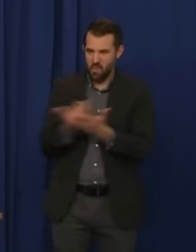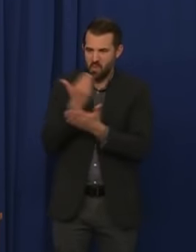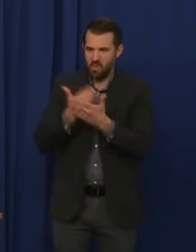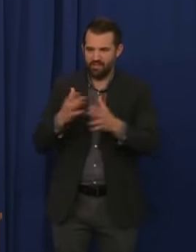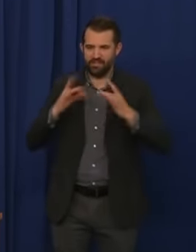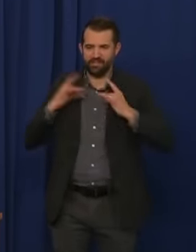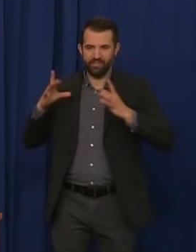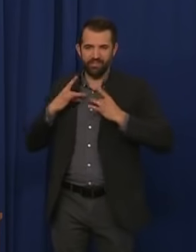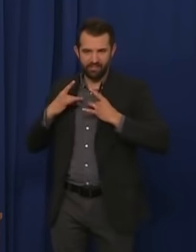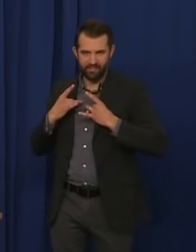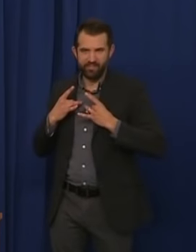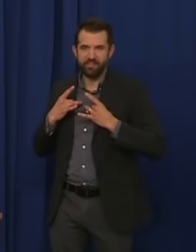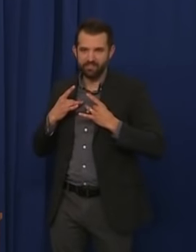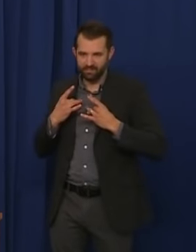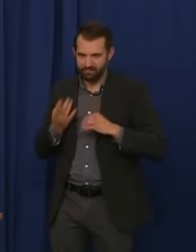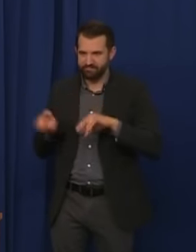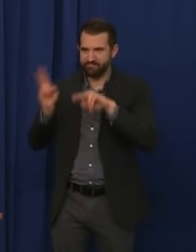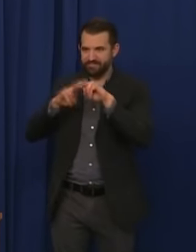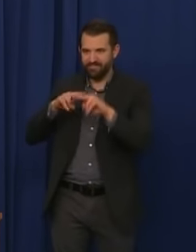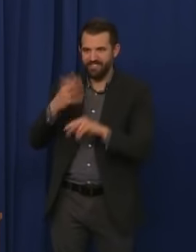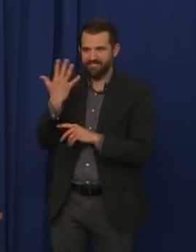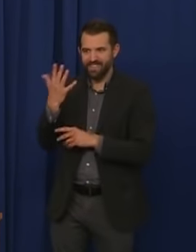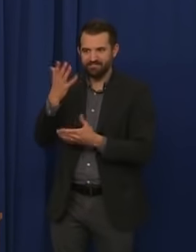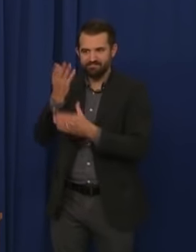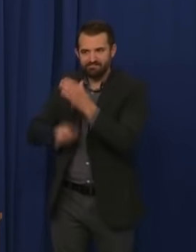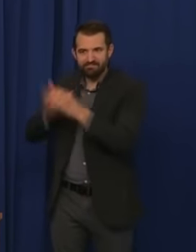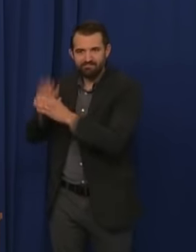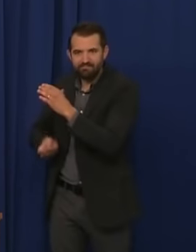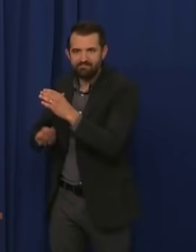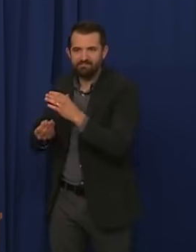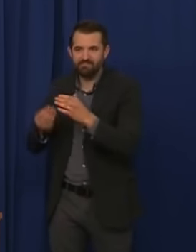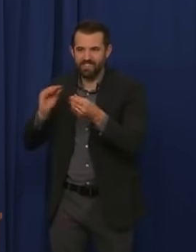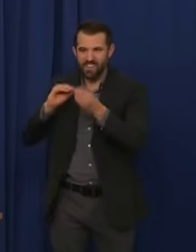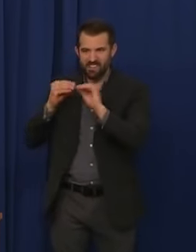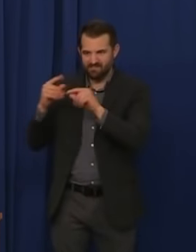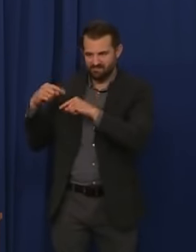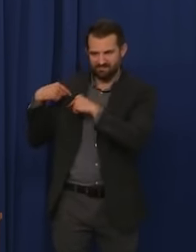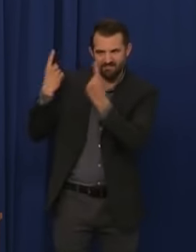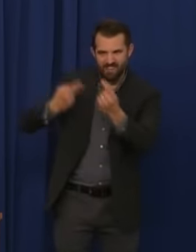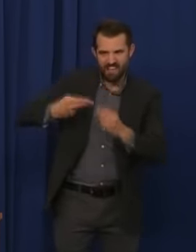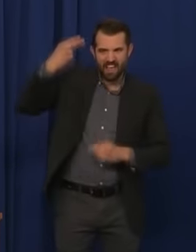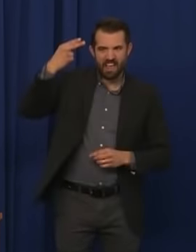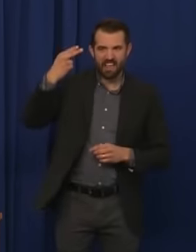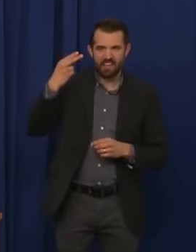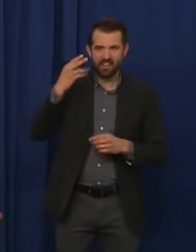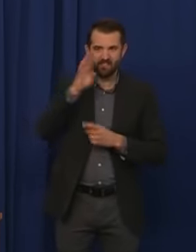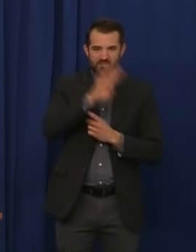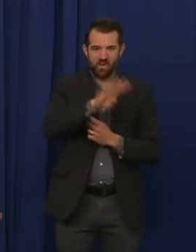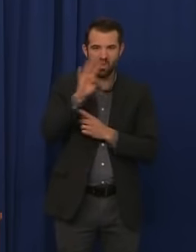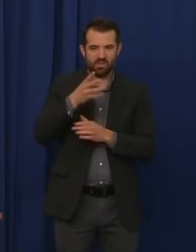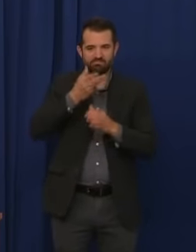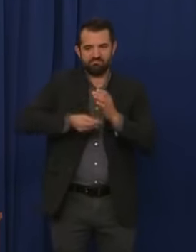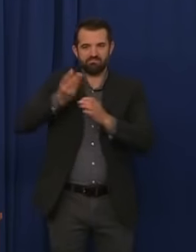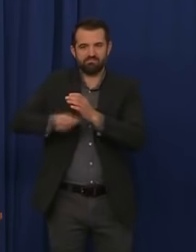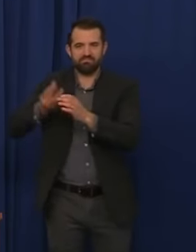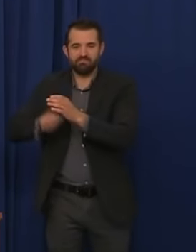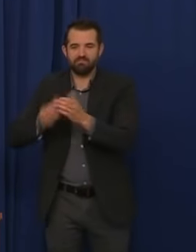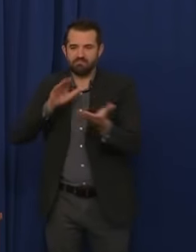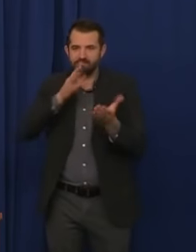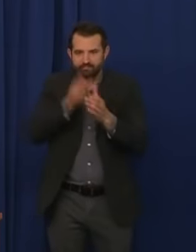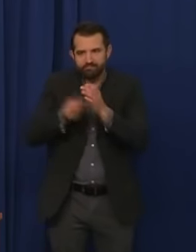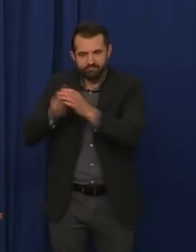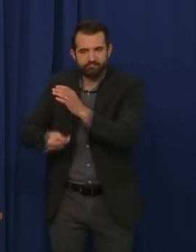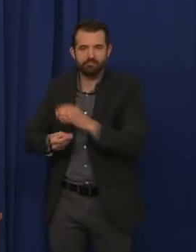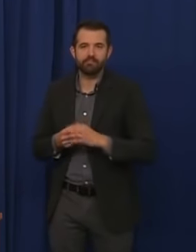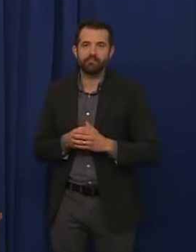previous day, bringing the total number of lives lost to 44. At least 10 of